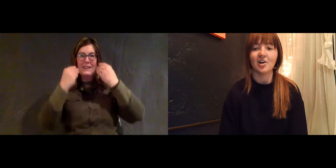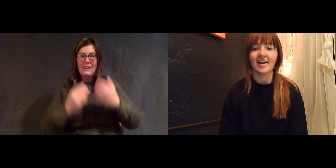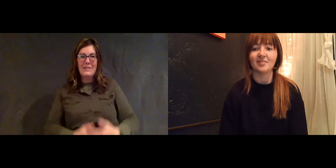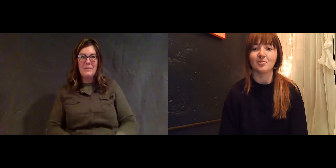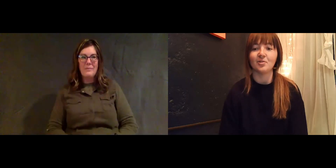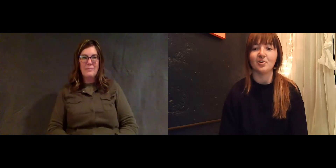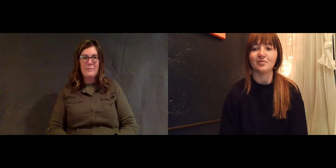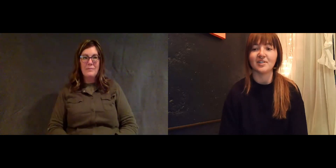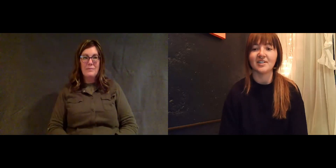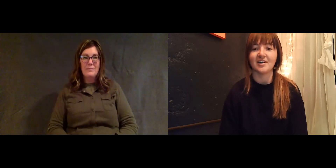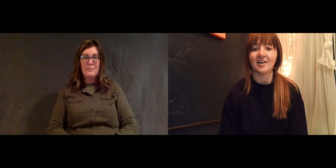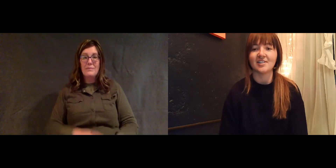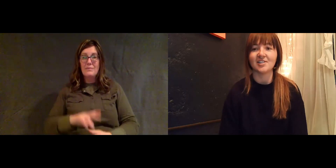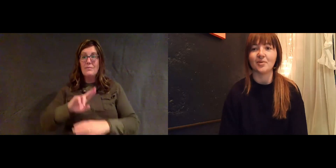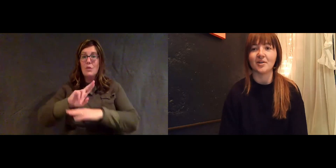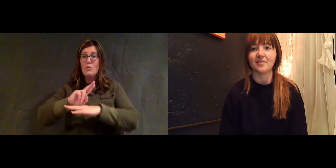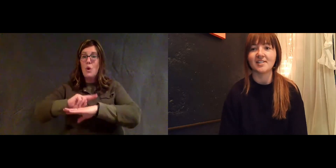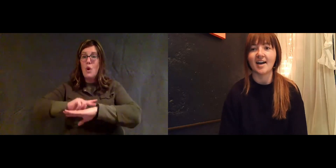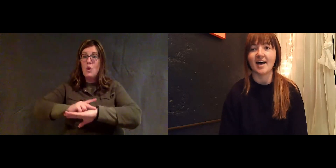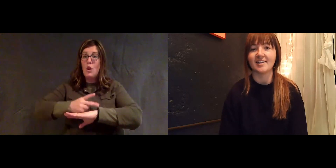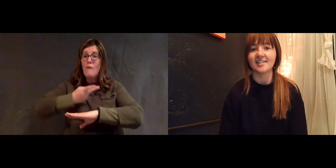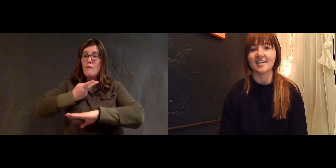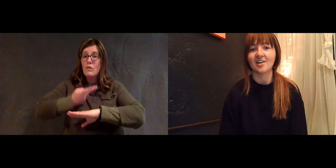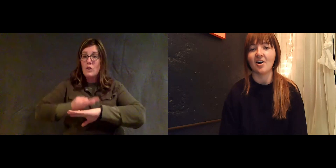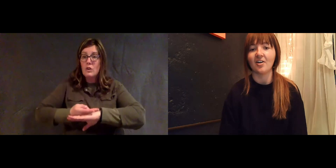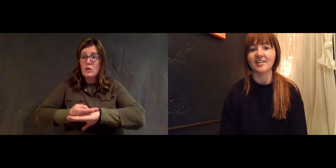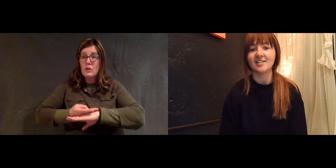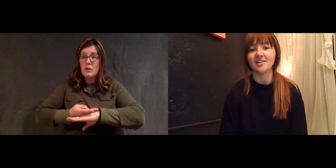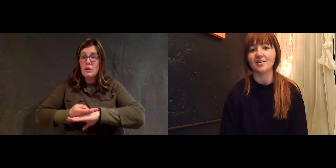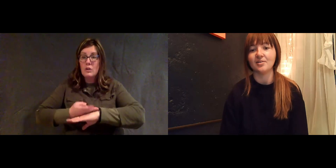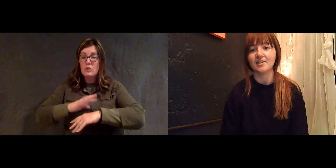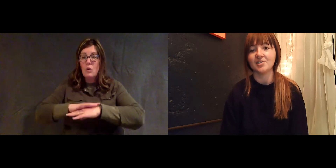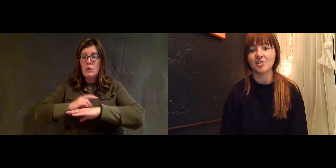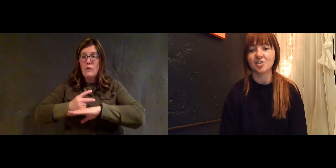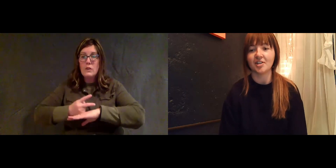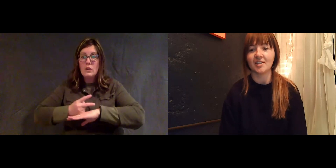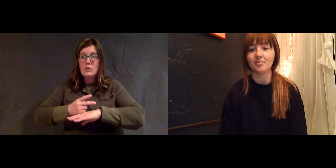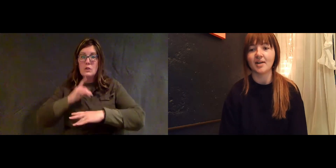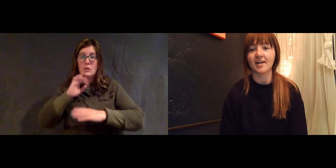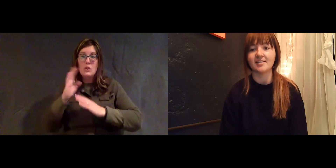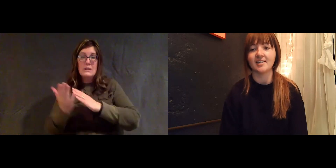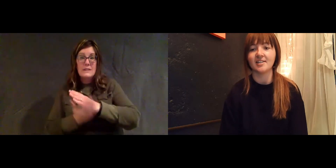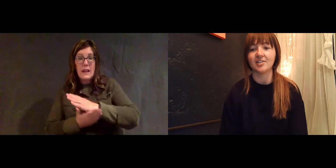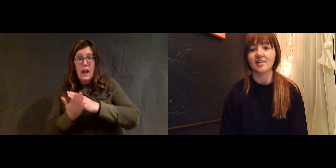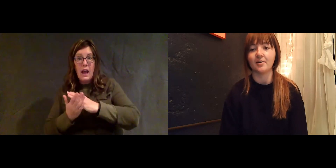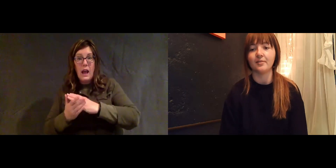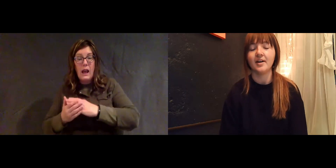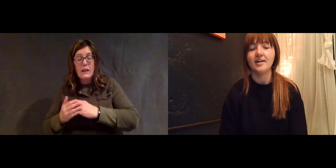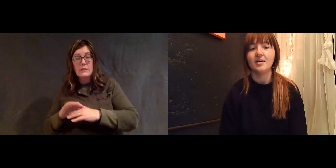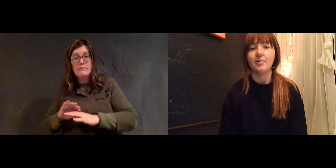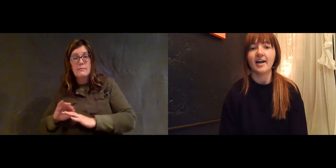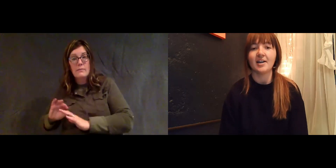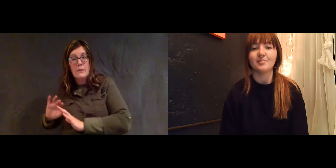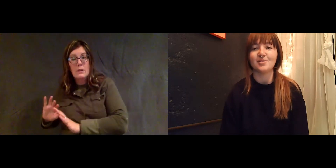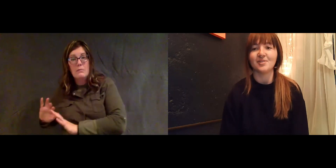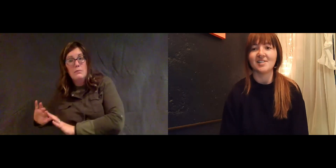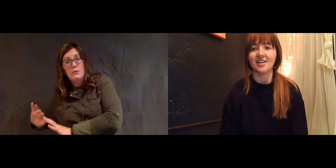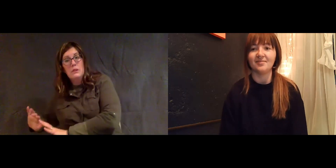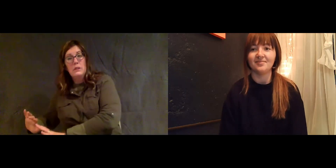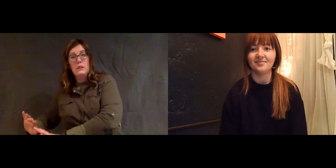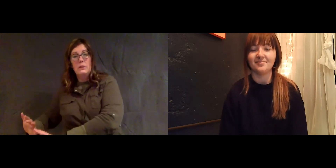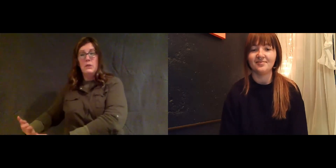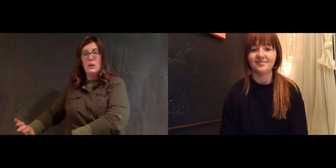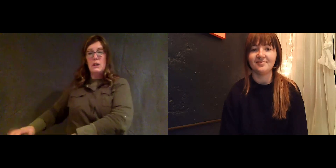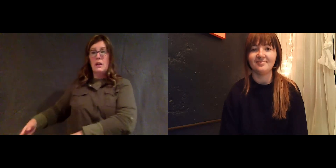Go ahead and roll over onto one of the sides that's calling to you, and then just gently pressing yourself back up to a